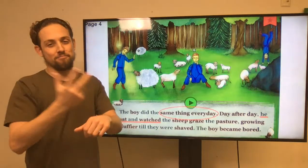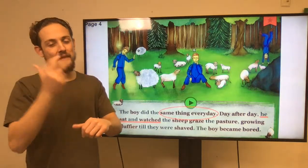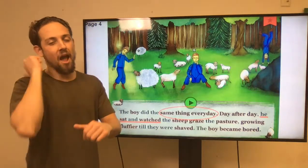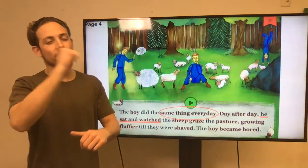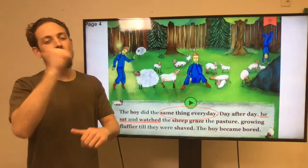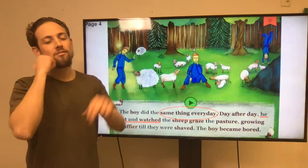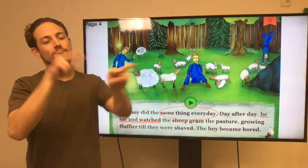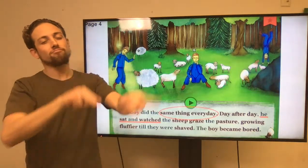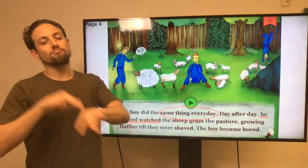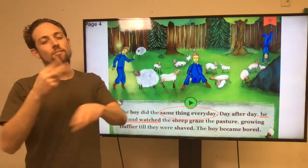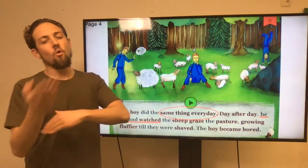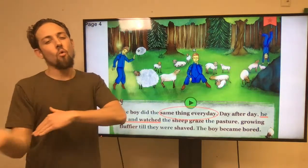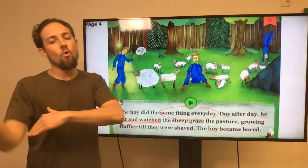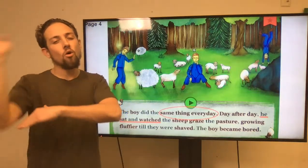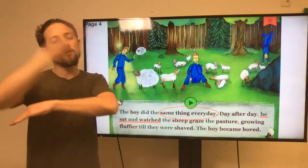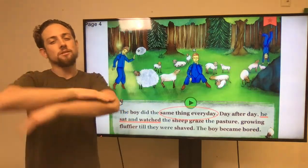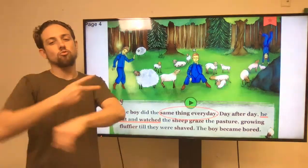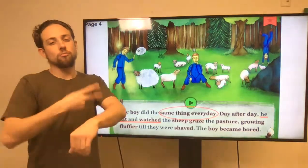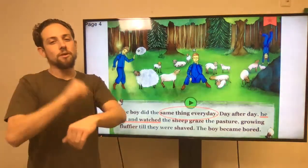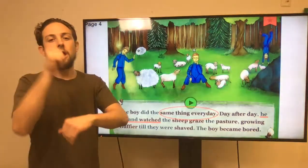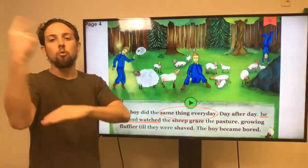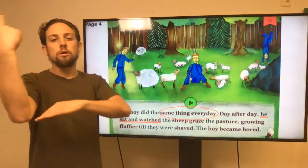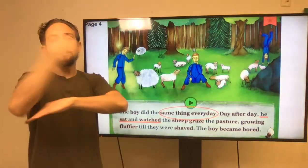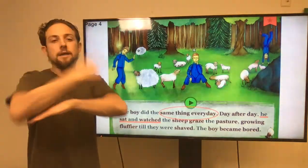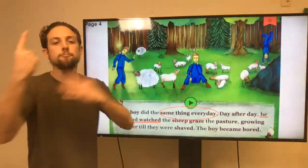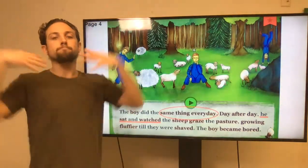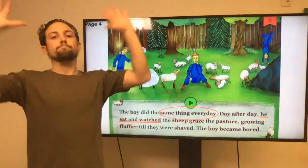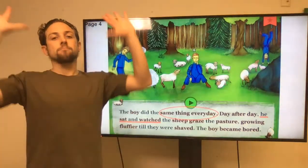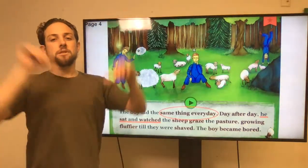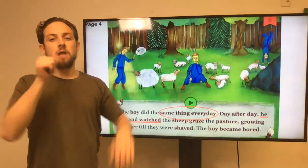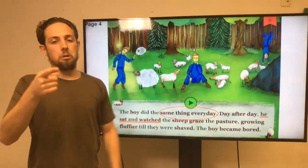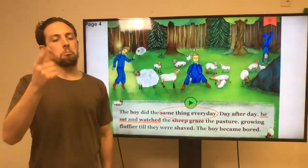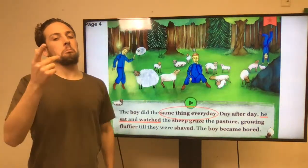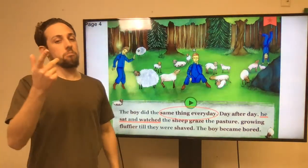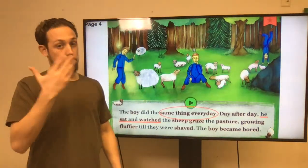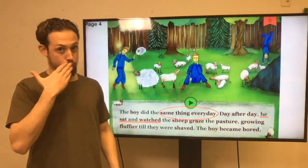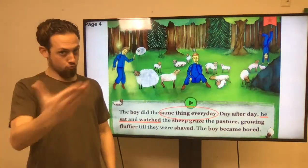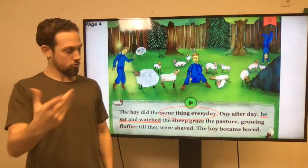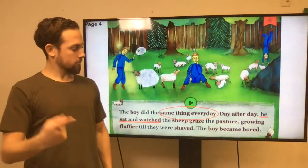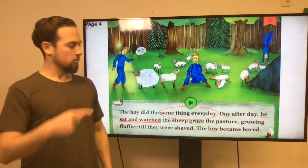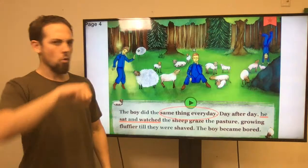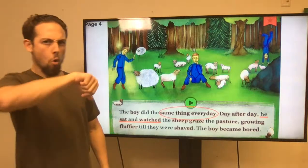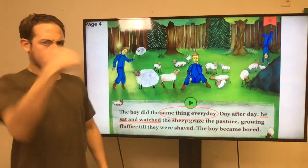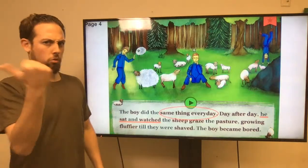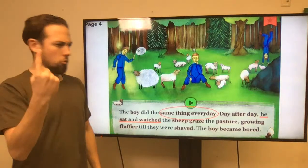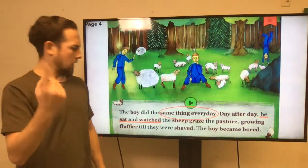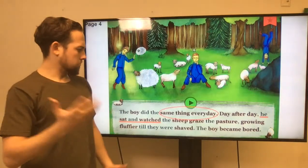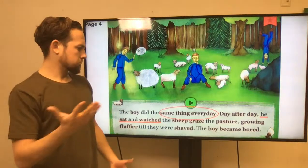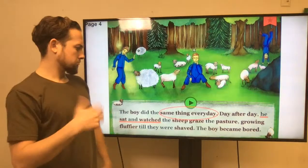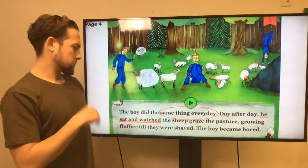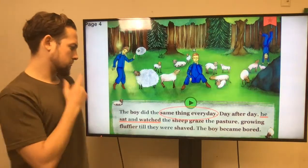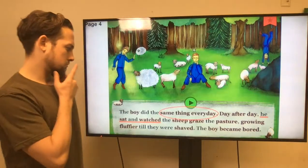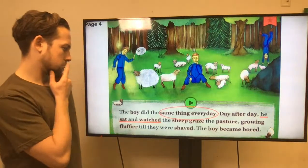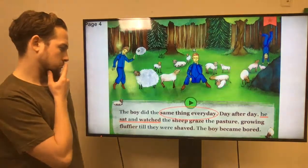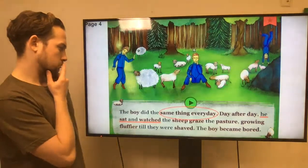after day and he watched day after day. So he didn't just do this for one day, but day after